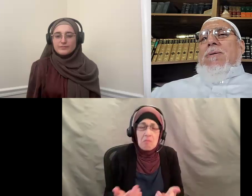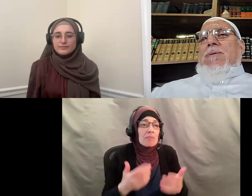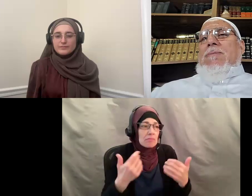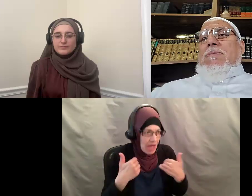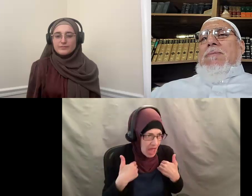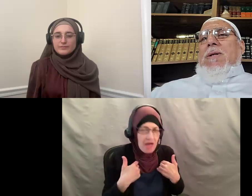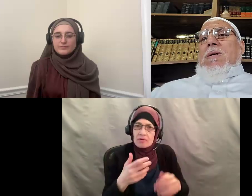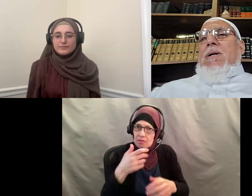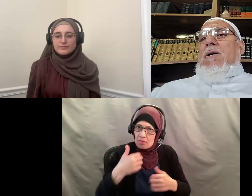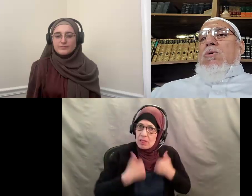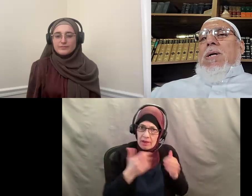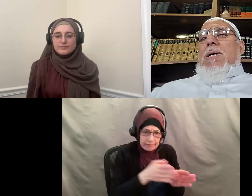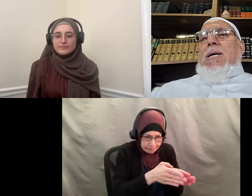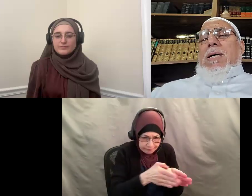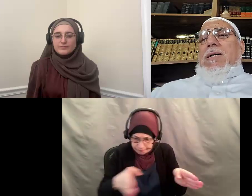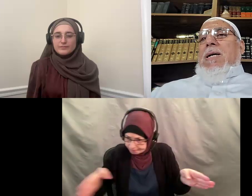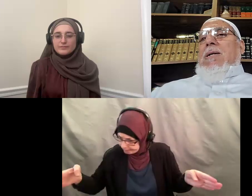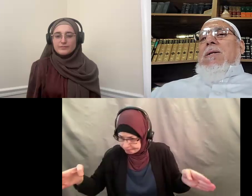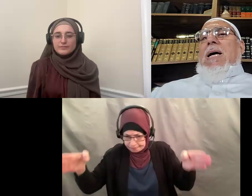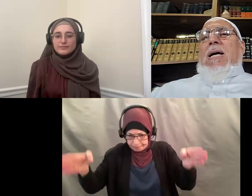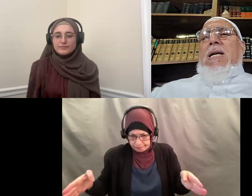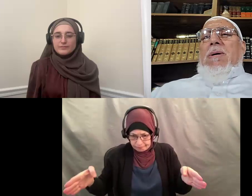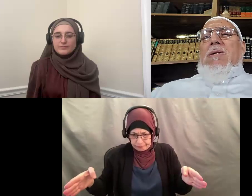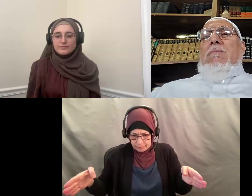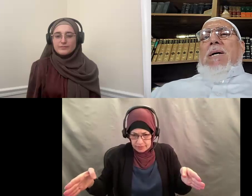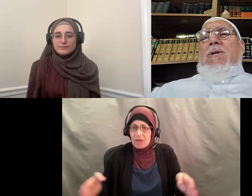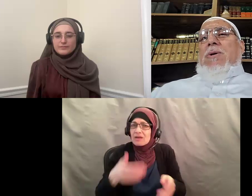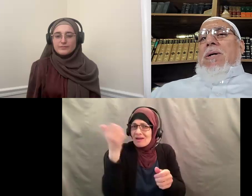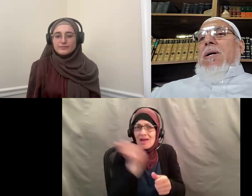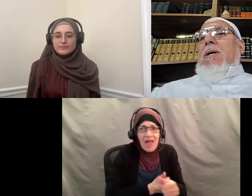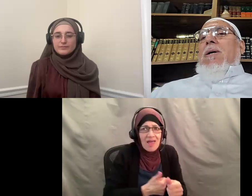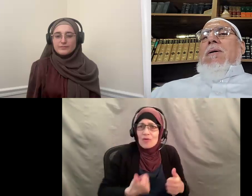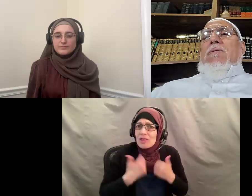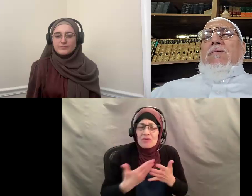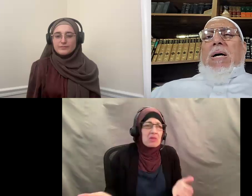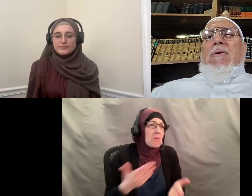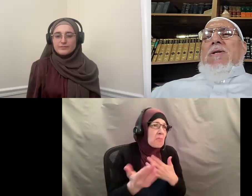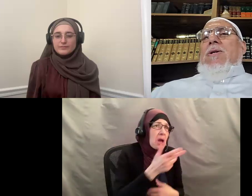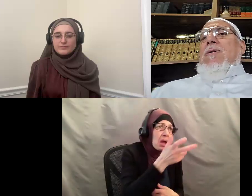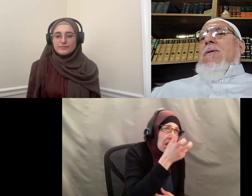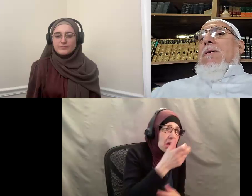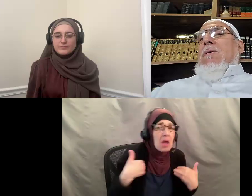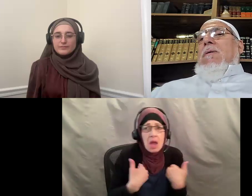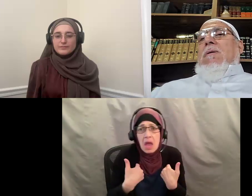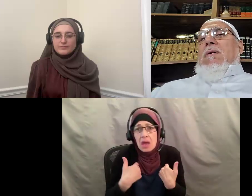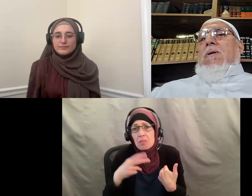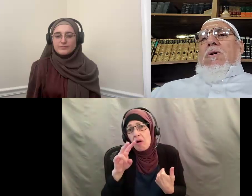finishes, including insects, animals, bacteria,